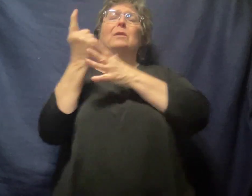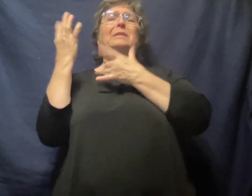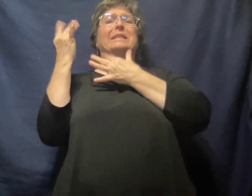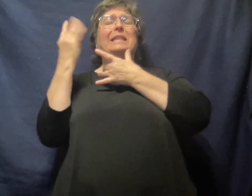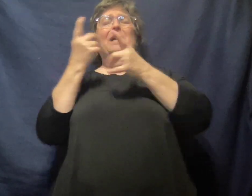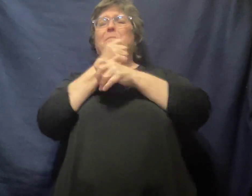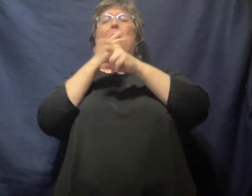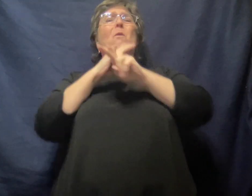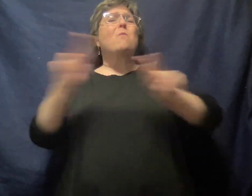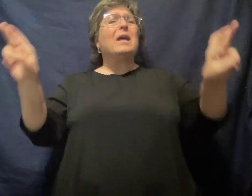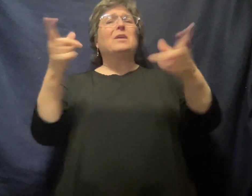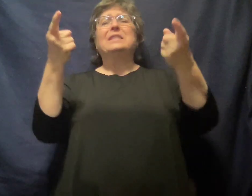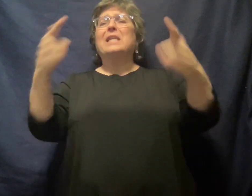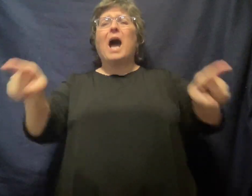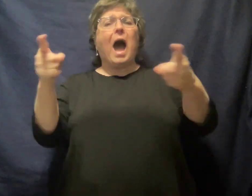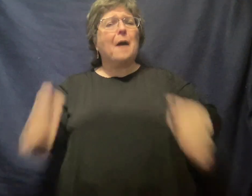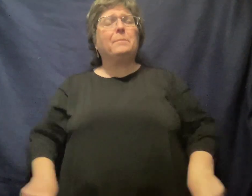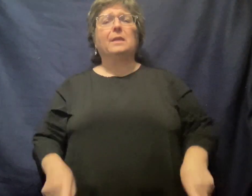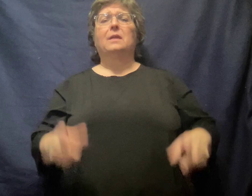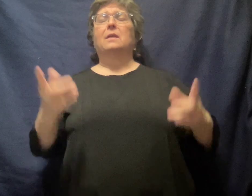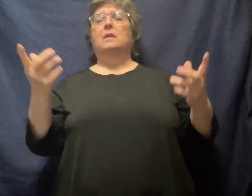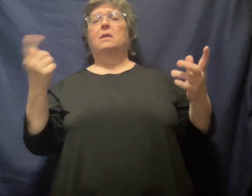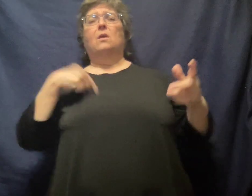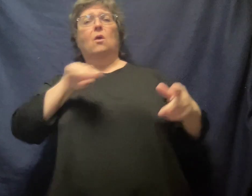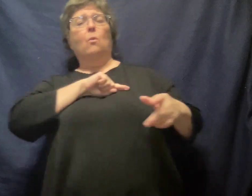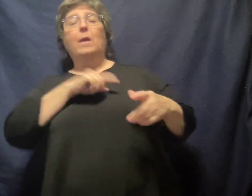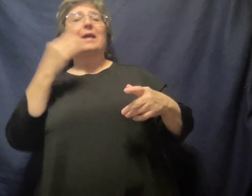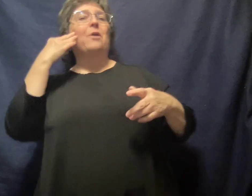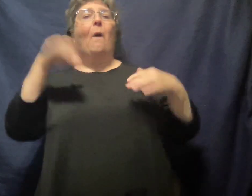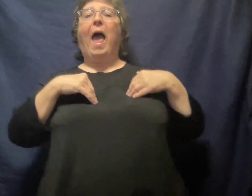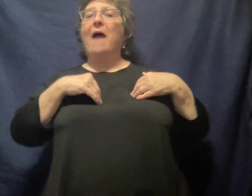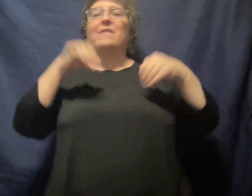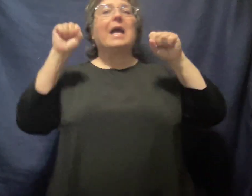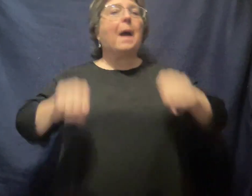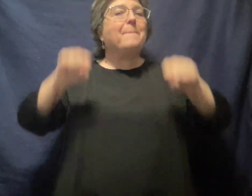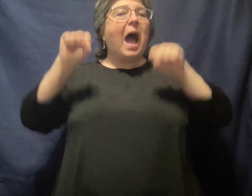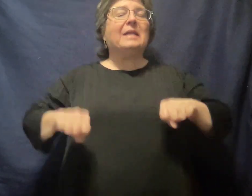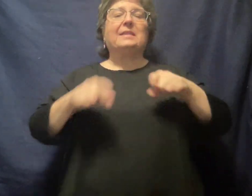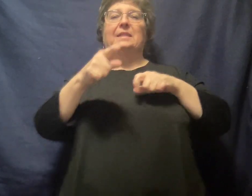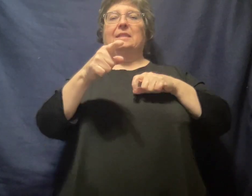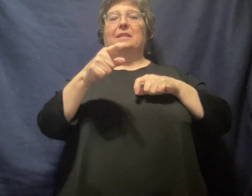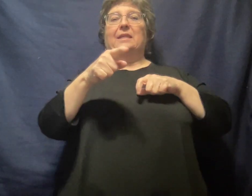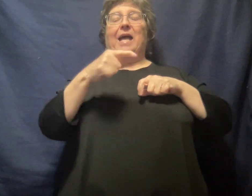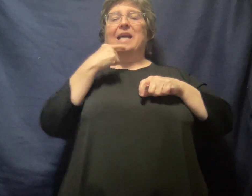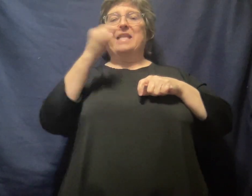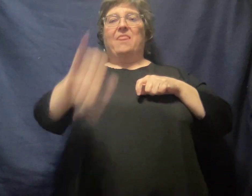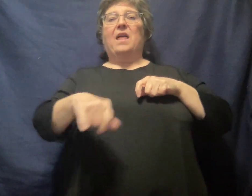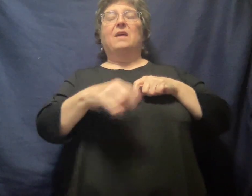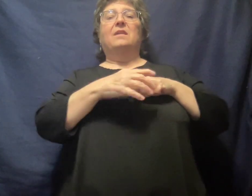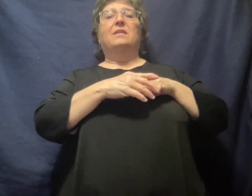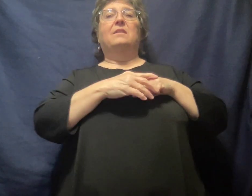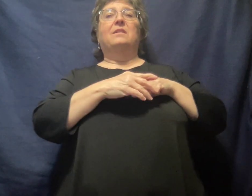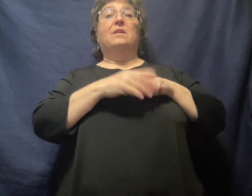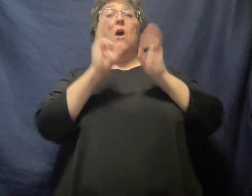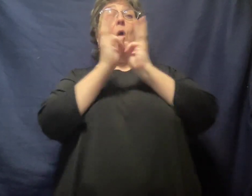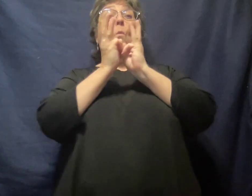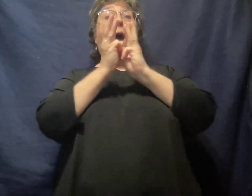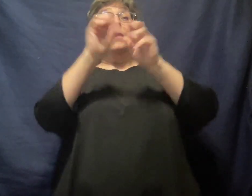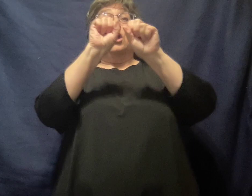rescues are still underway. We just don't have the capacity. Again, I mentioned it as the Weather Service and the county executive,